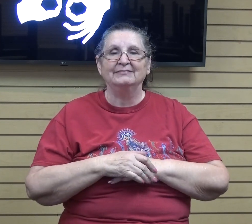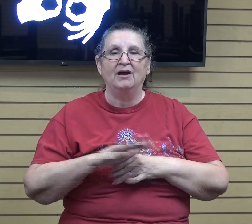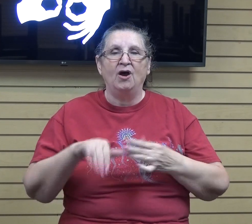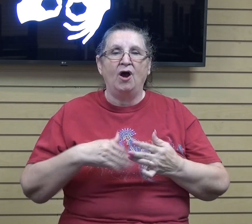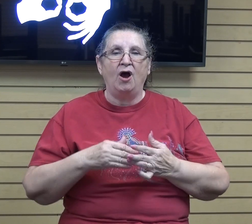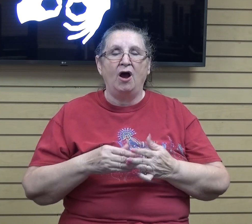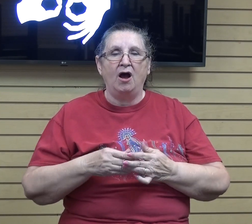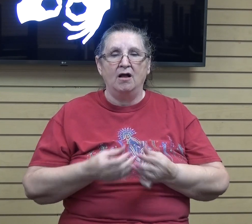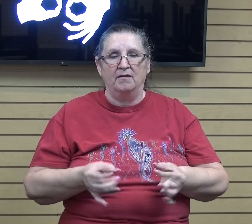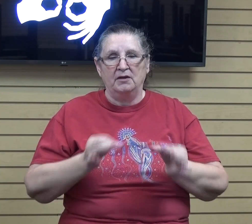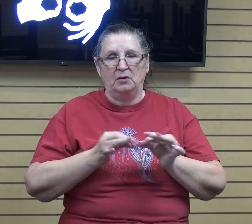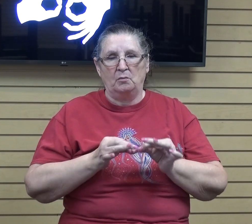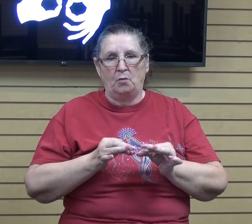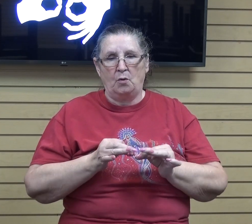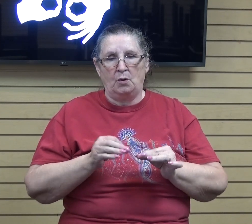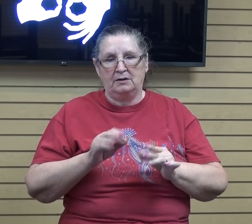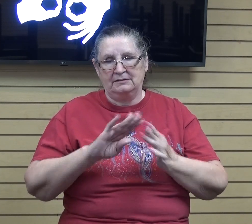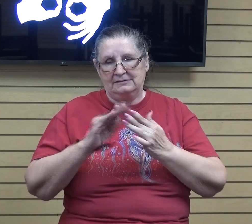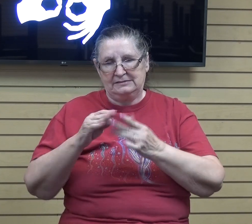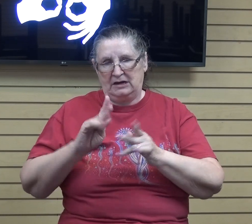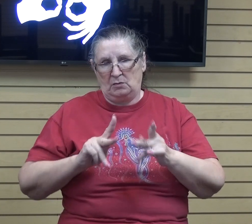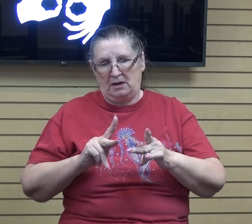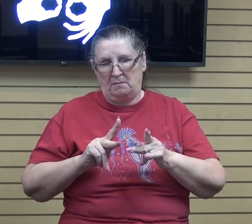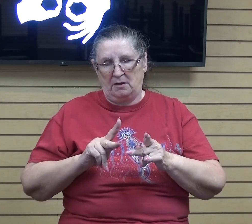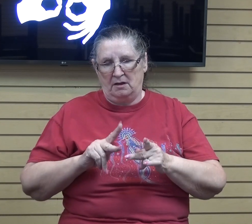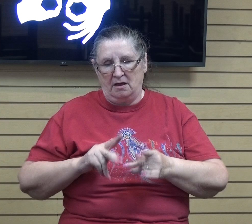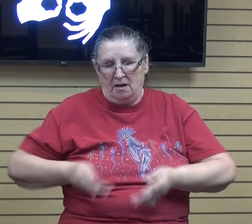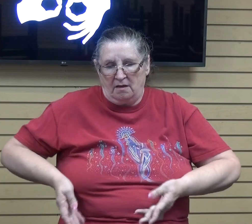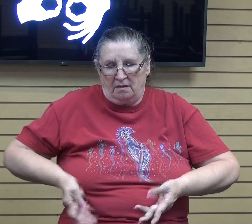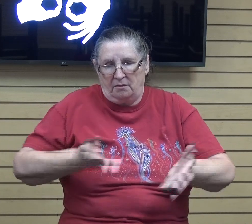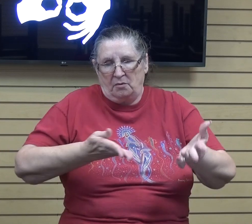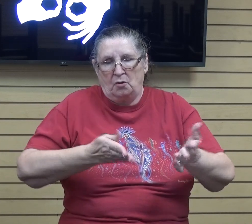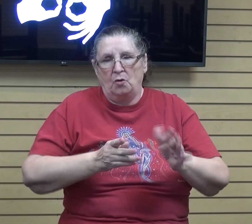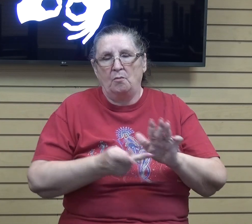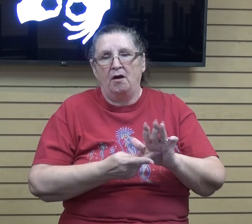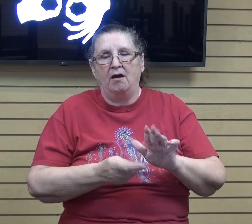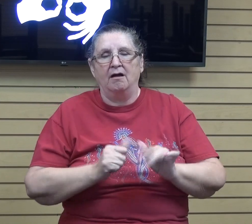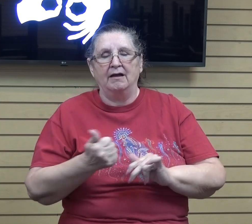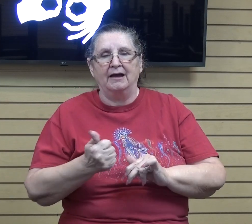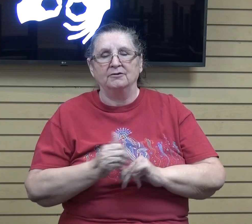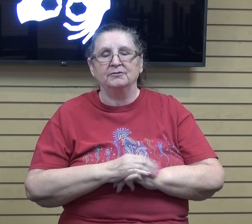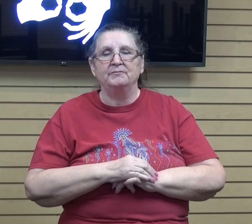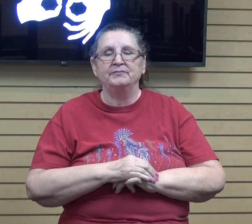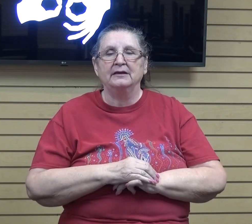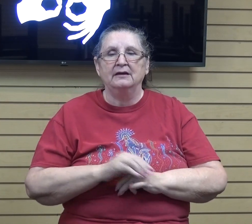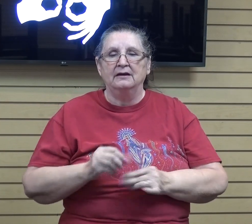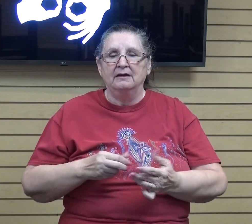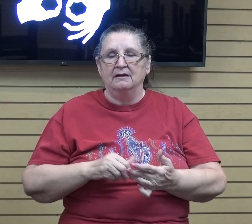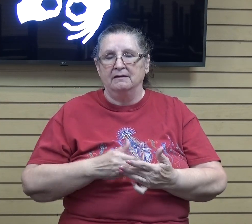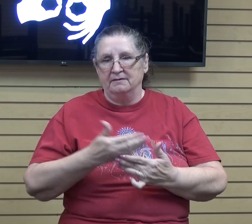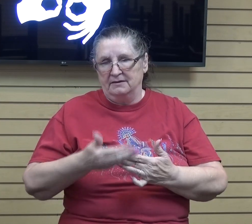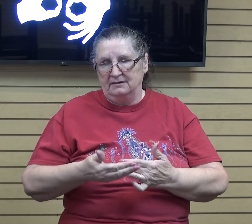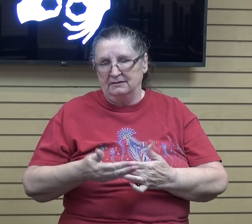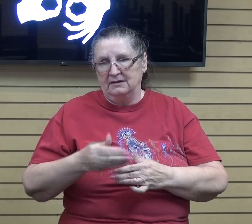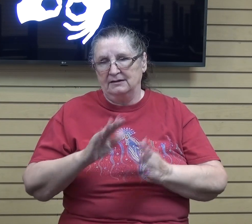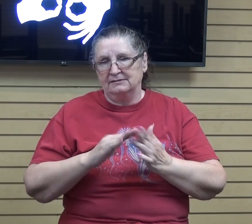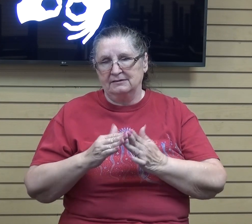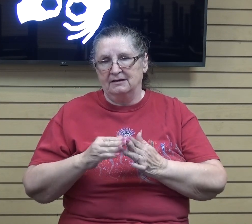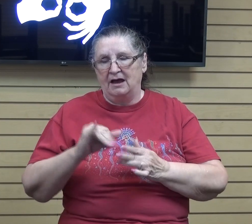city ganged up and expelled them from that city. The next place they went was a place called Iconium.